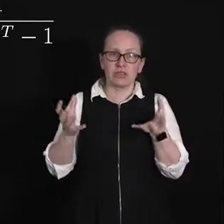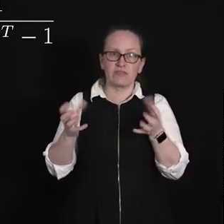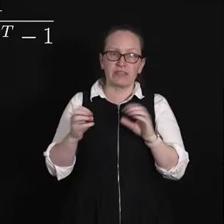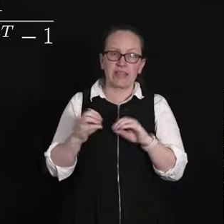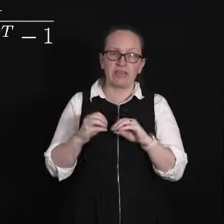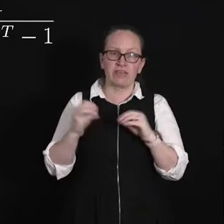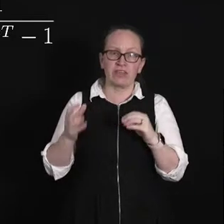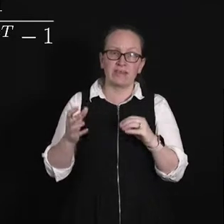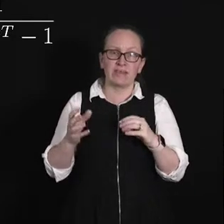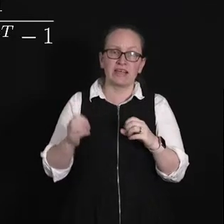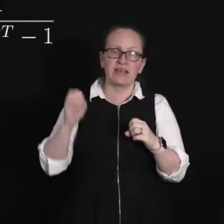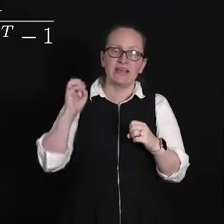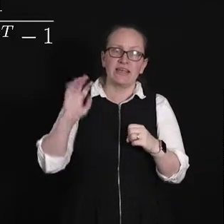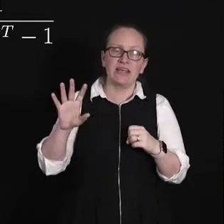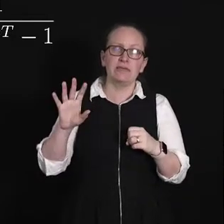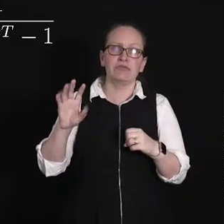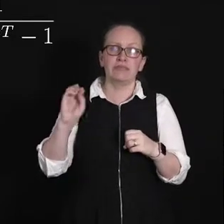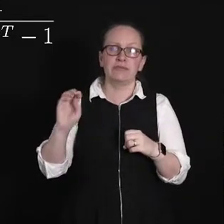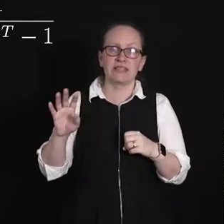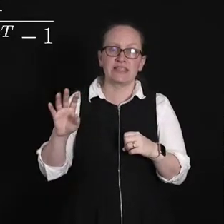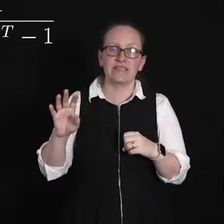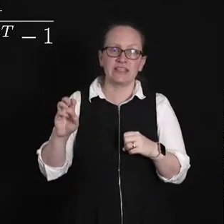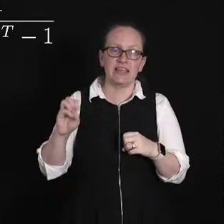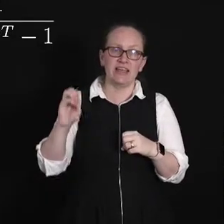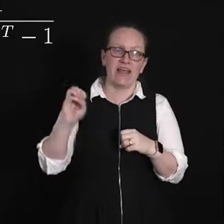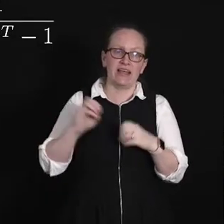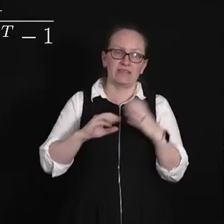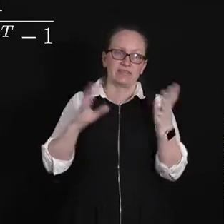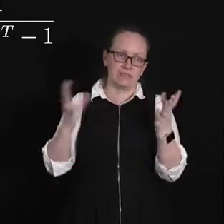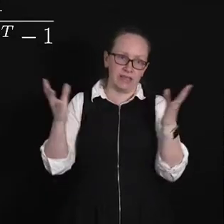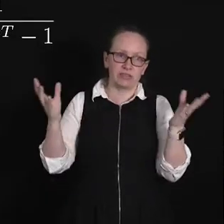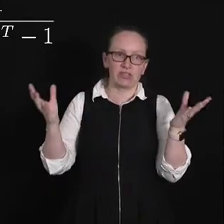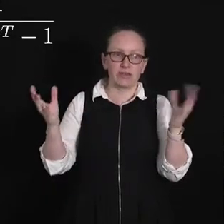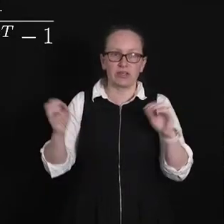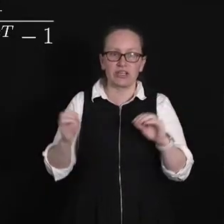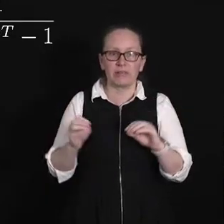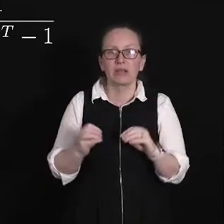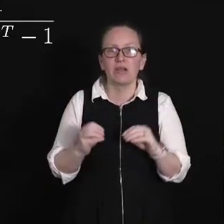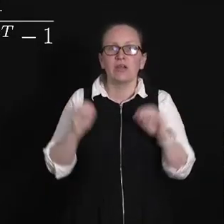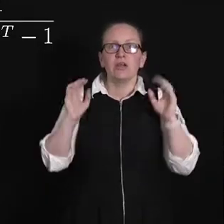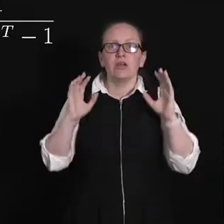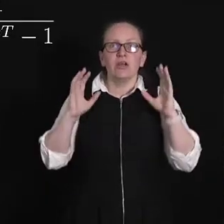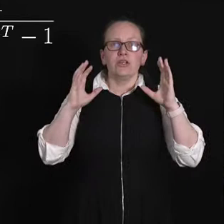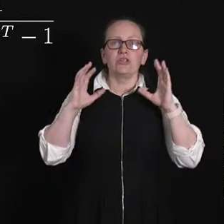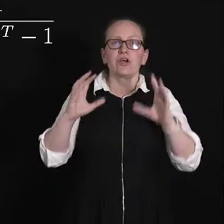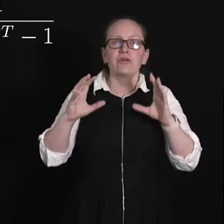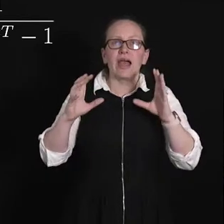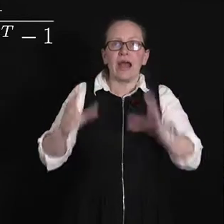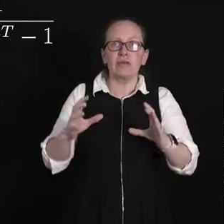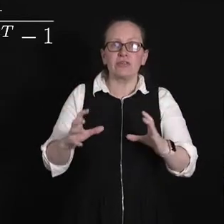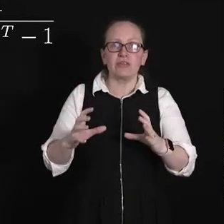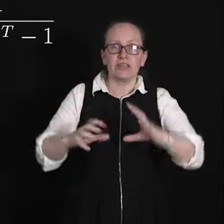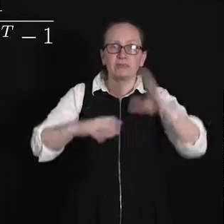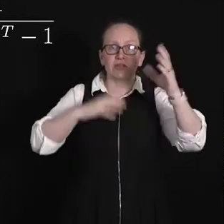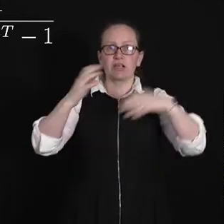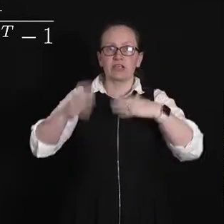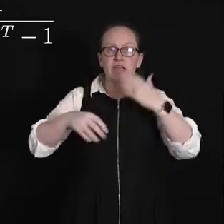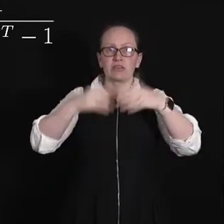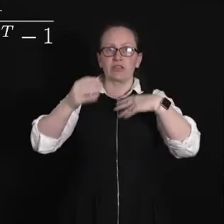surface area of the emitter, E was the emissivity, and T was the temperature. So how we do this, we're trying to get the